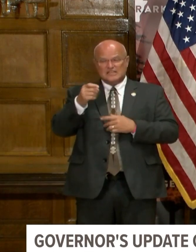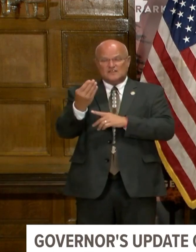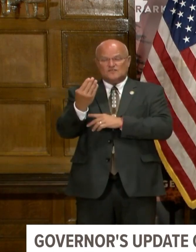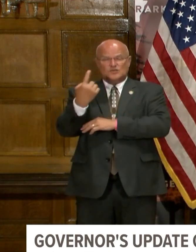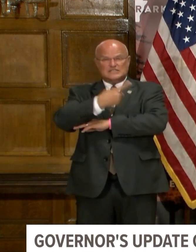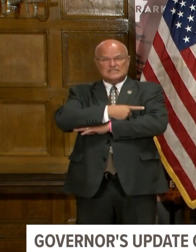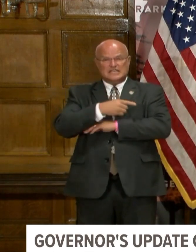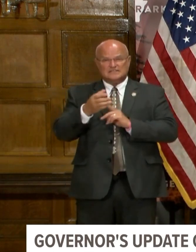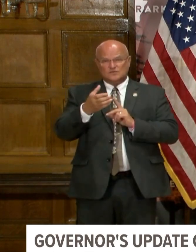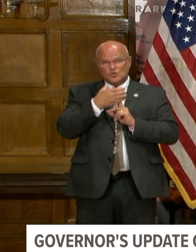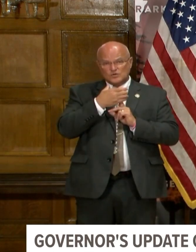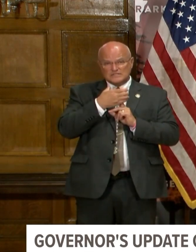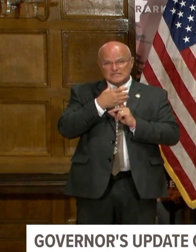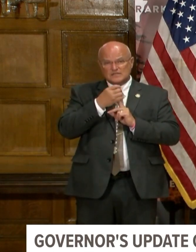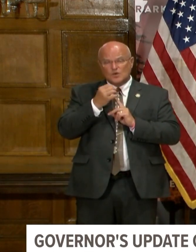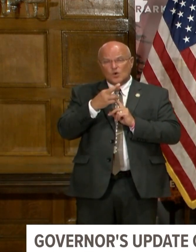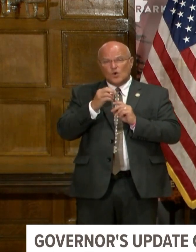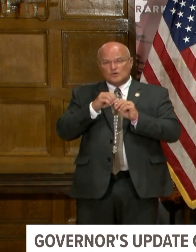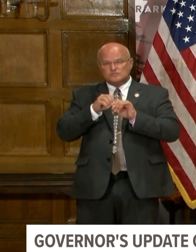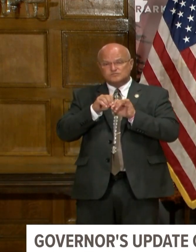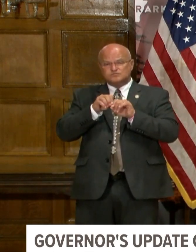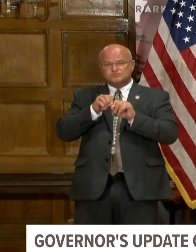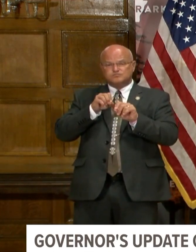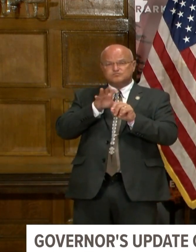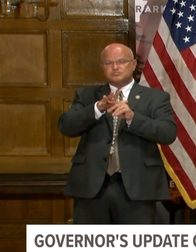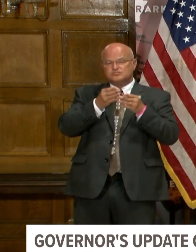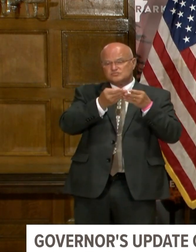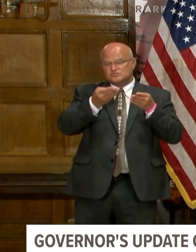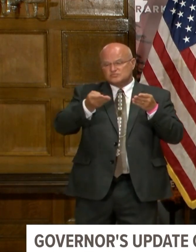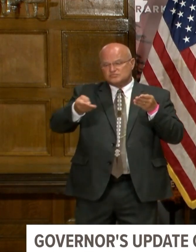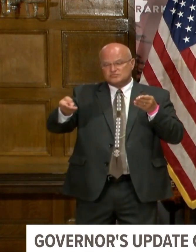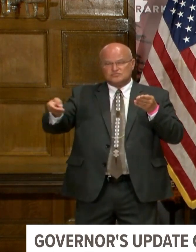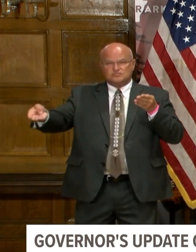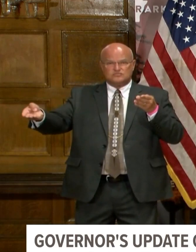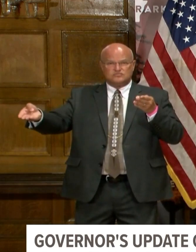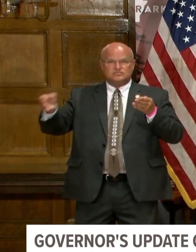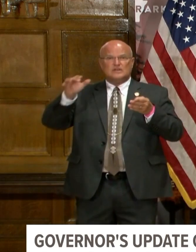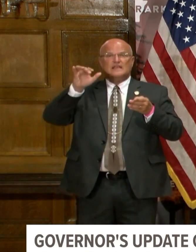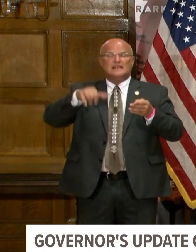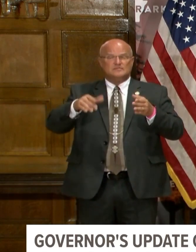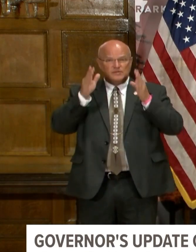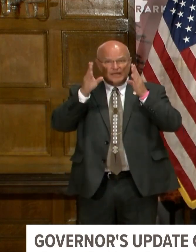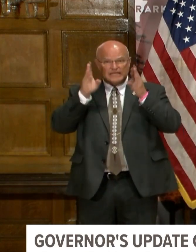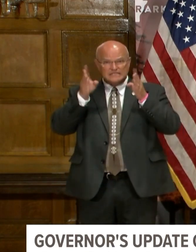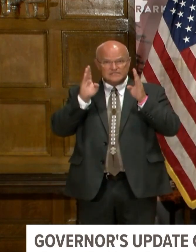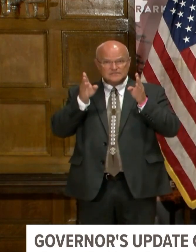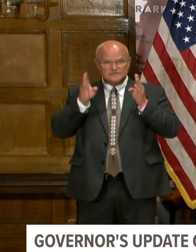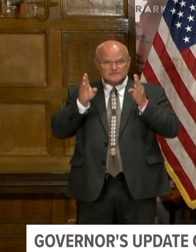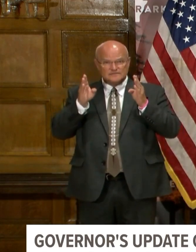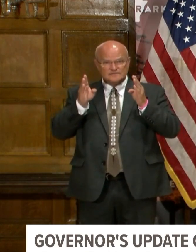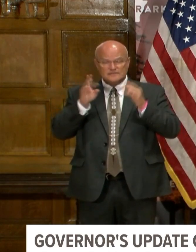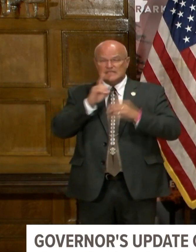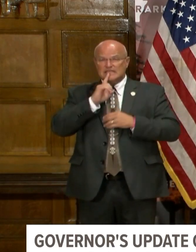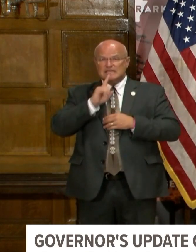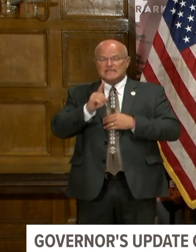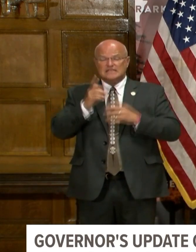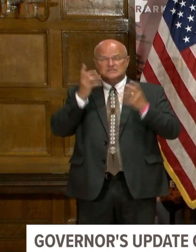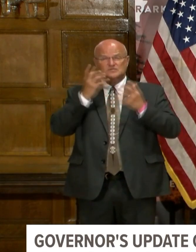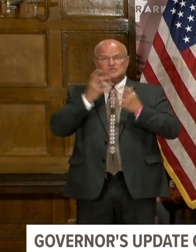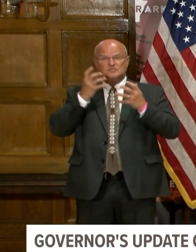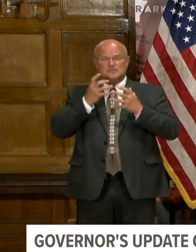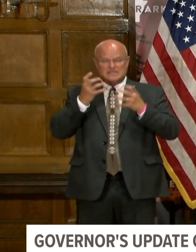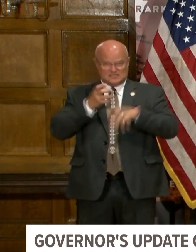days of quarantine or you could be exposing someone else, that should be listened to. It is a